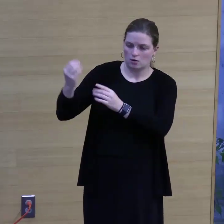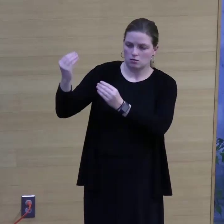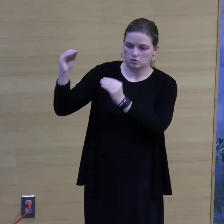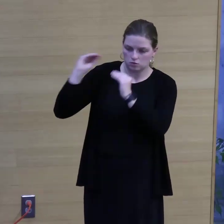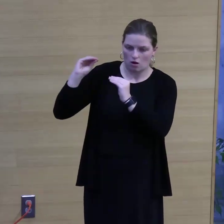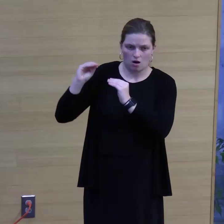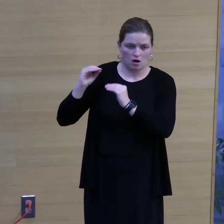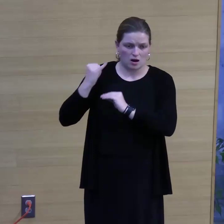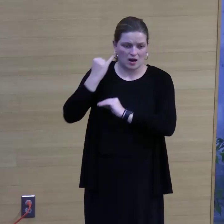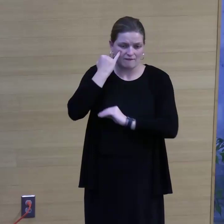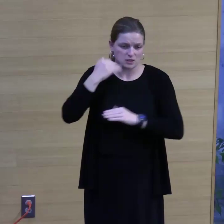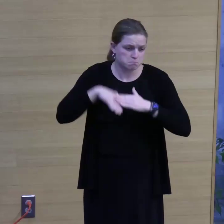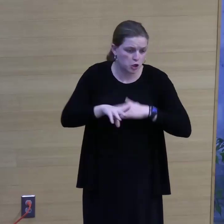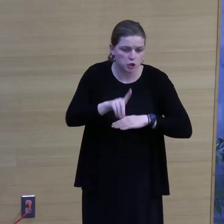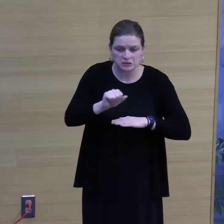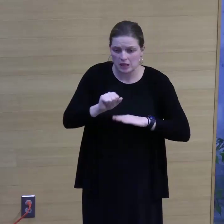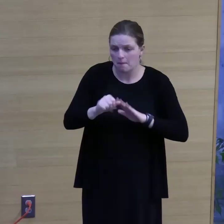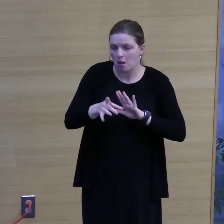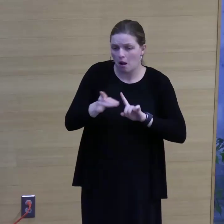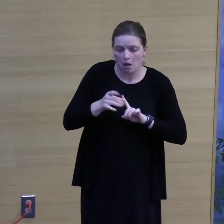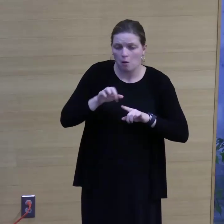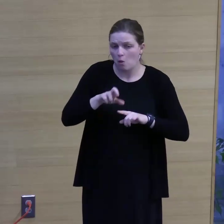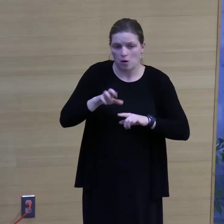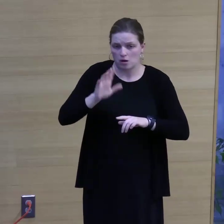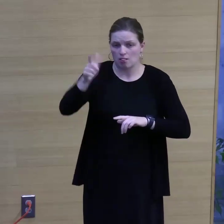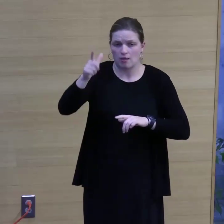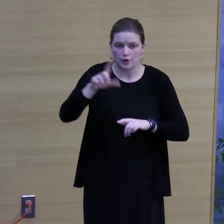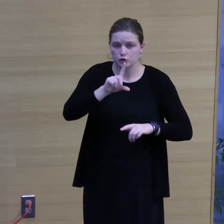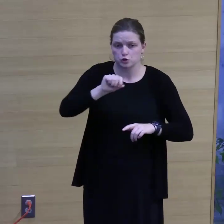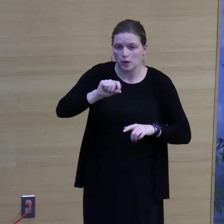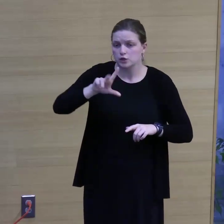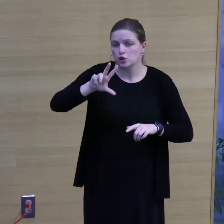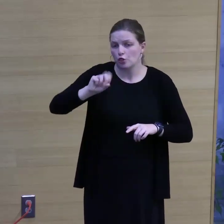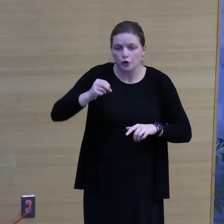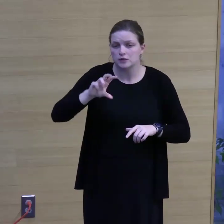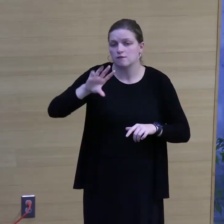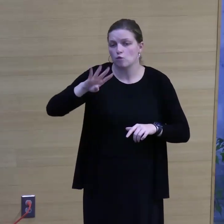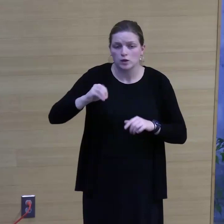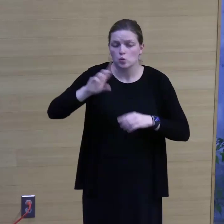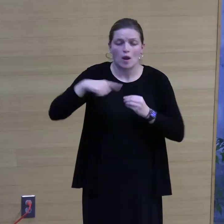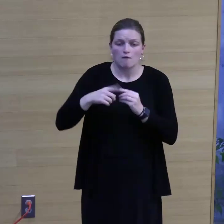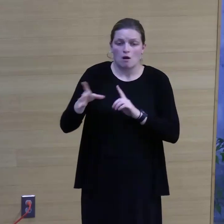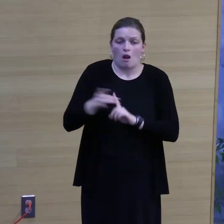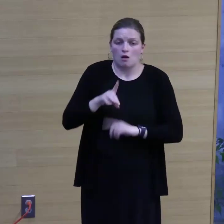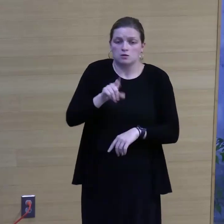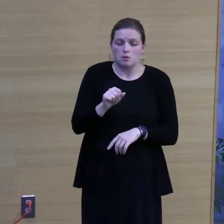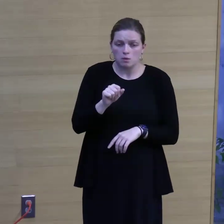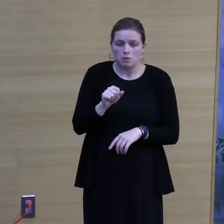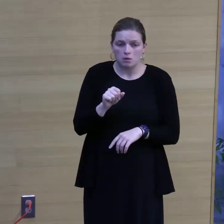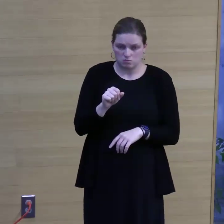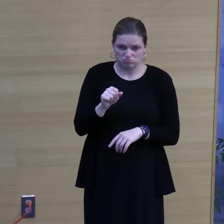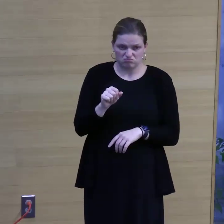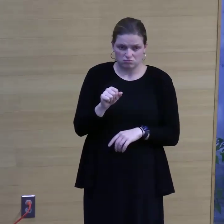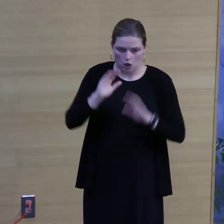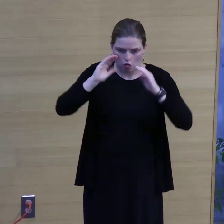disability, whether it be at birth, whether it be in your 20s, your 30s, your 40s, your 50s, your 60s, that